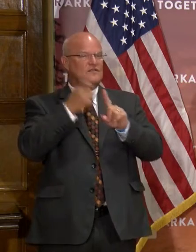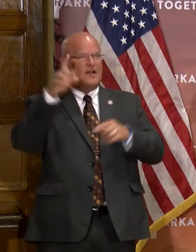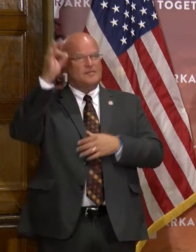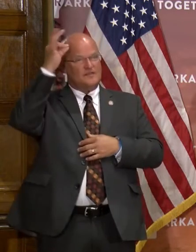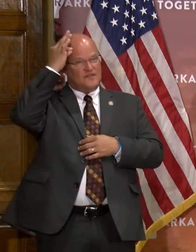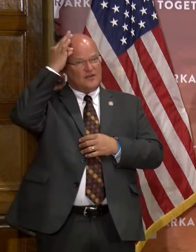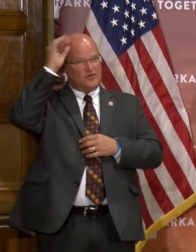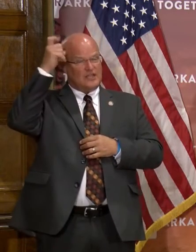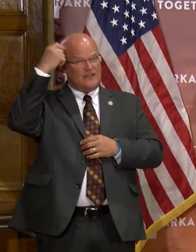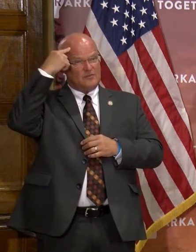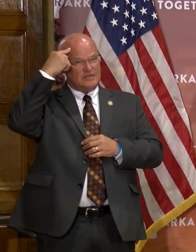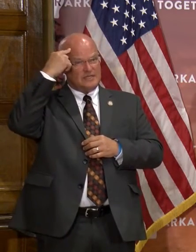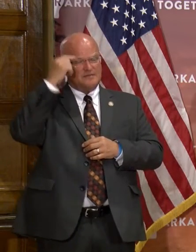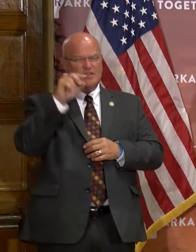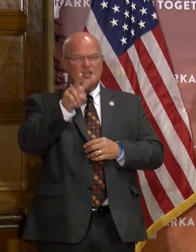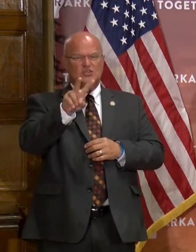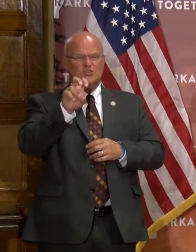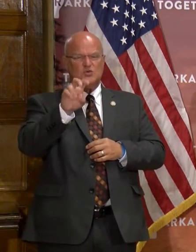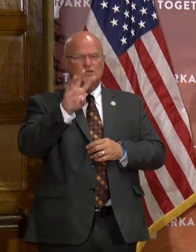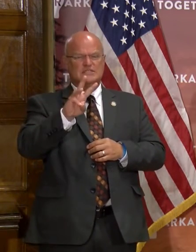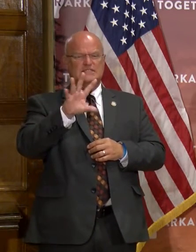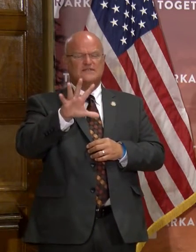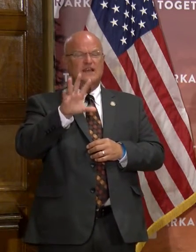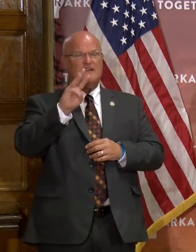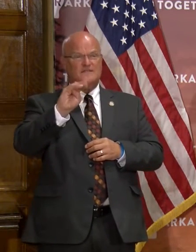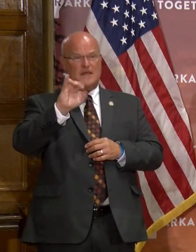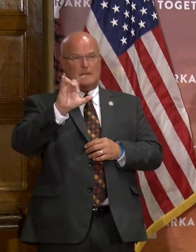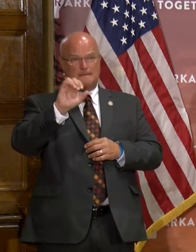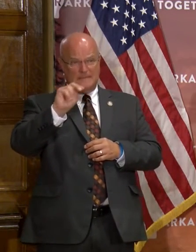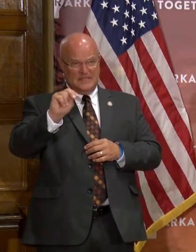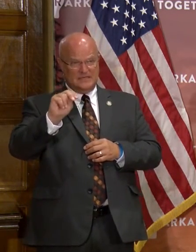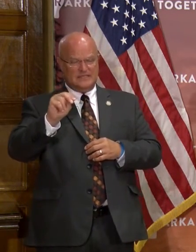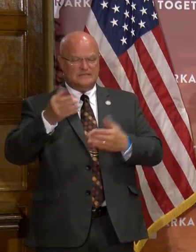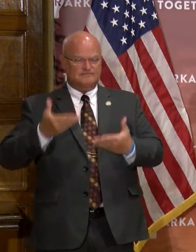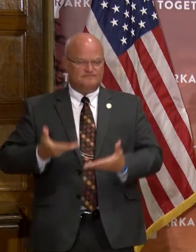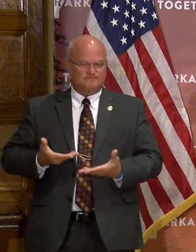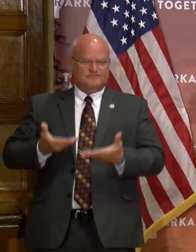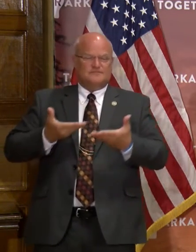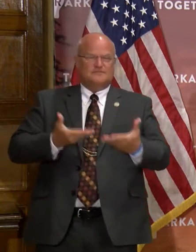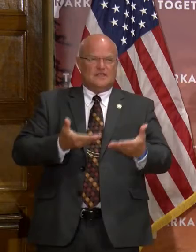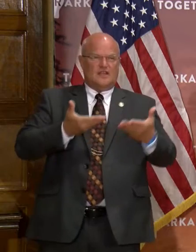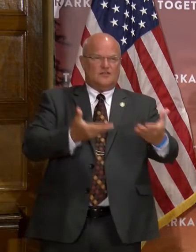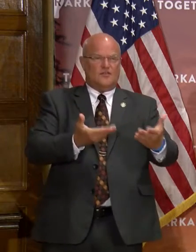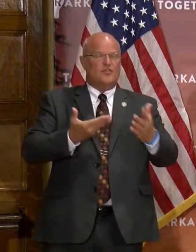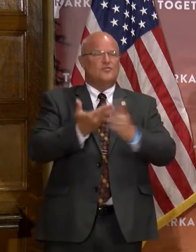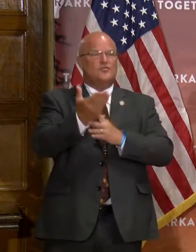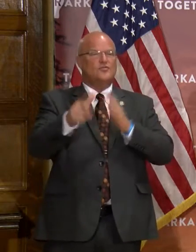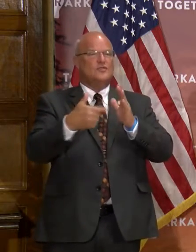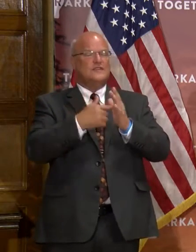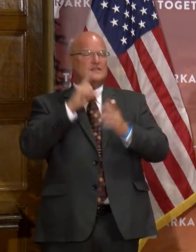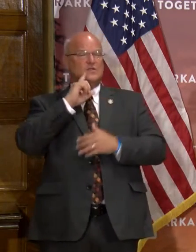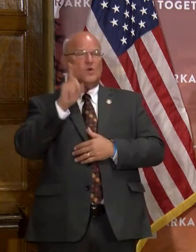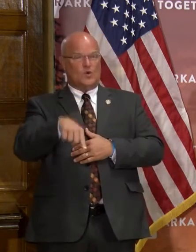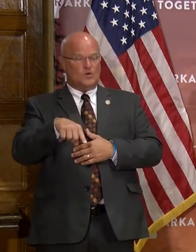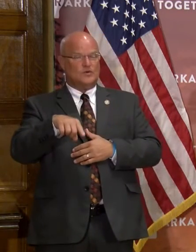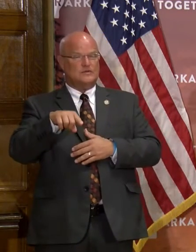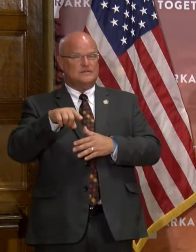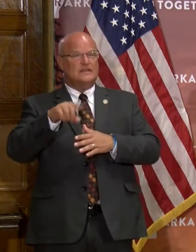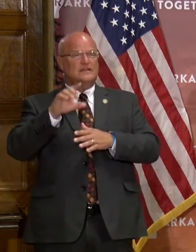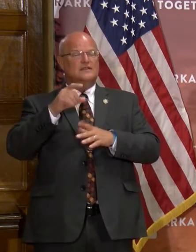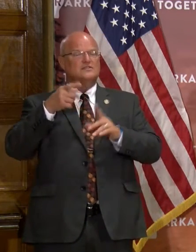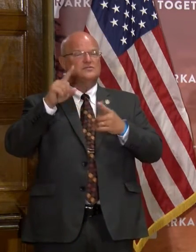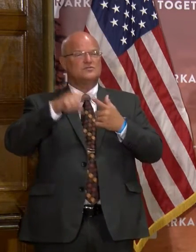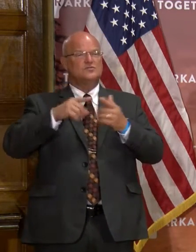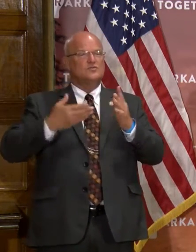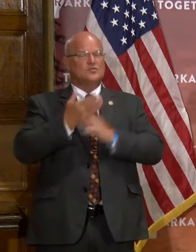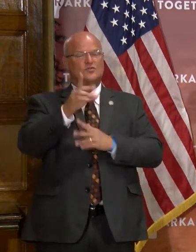about $265 million is the estimate to carry us through the President's executive order to the end of the calendar year.